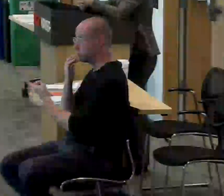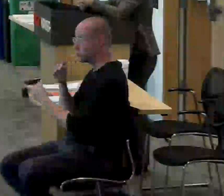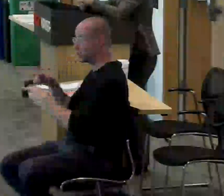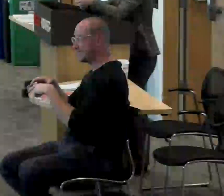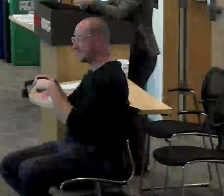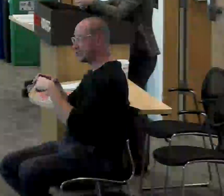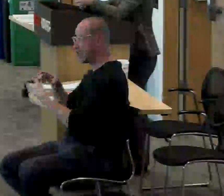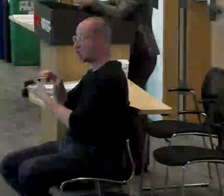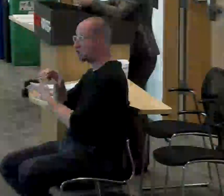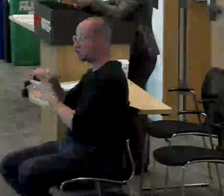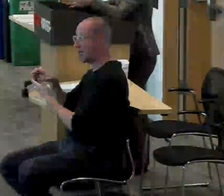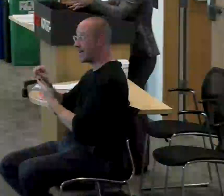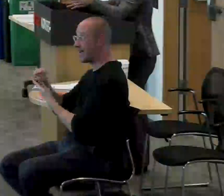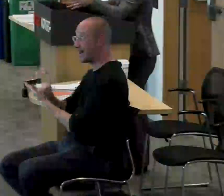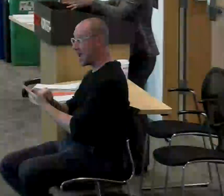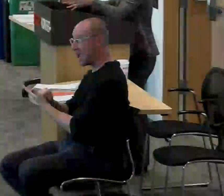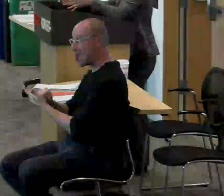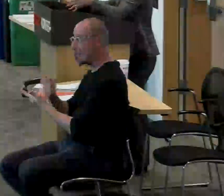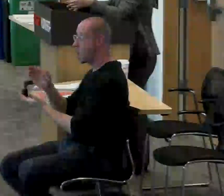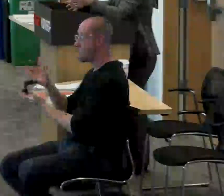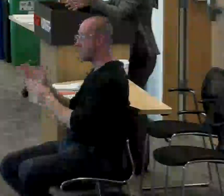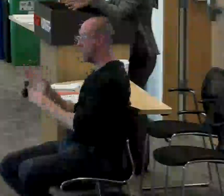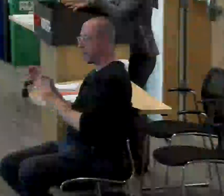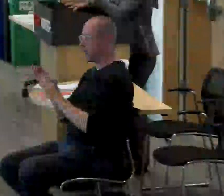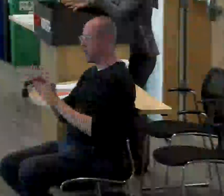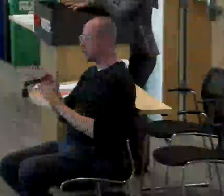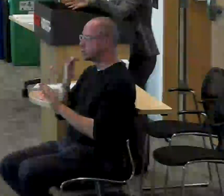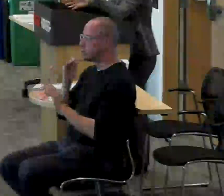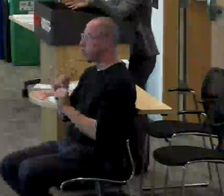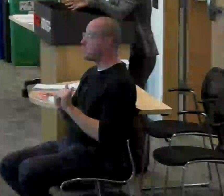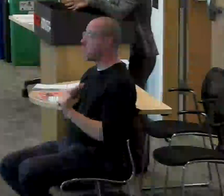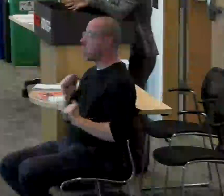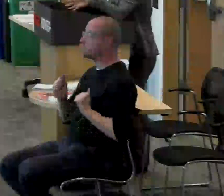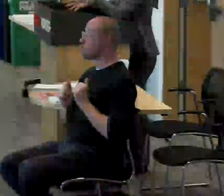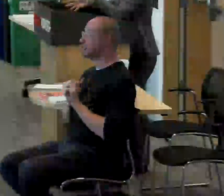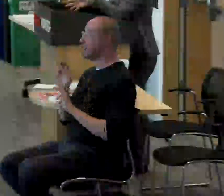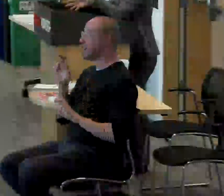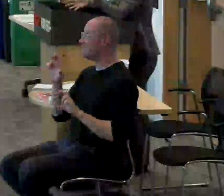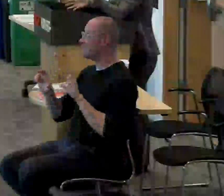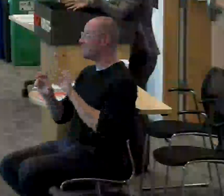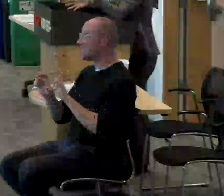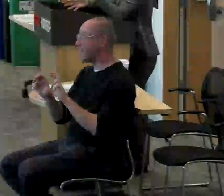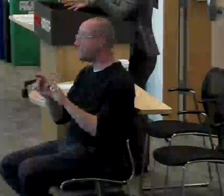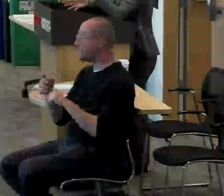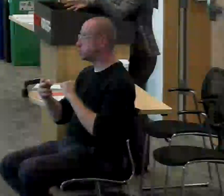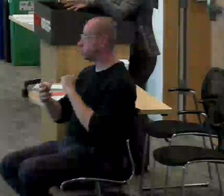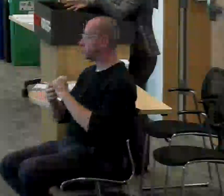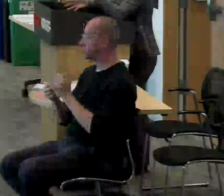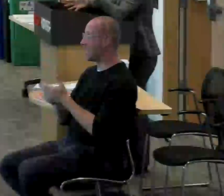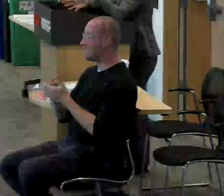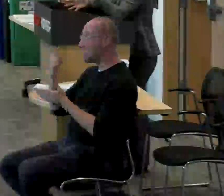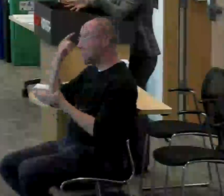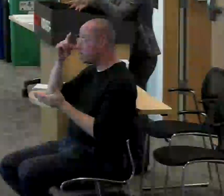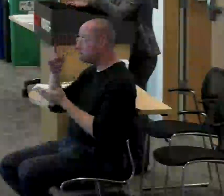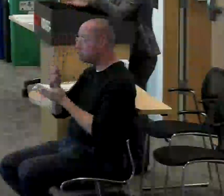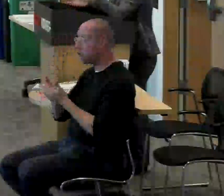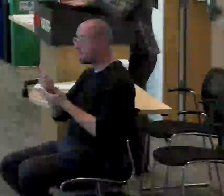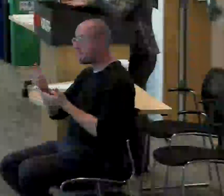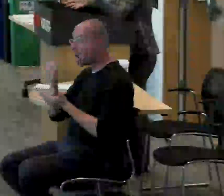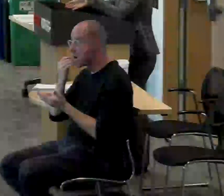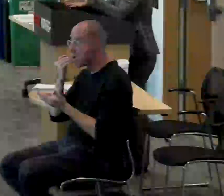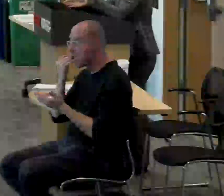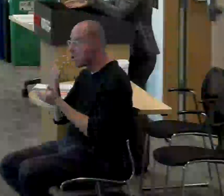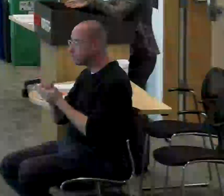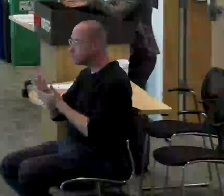want to save up to buy a house or a car longer term. So if you are no longer disabled, your money can still earn interest. And if you